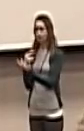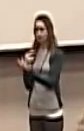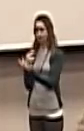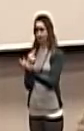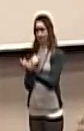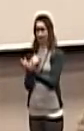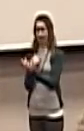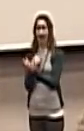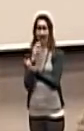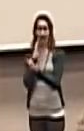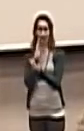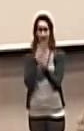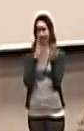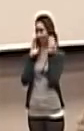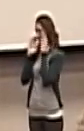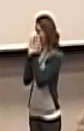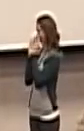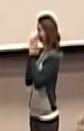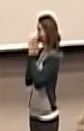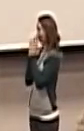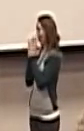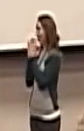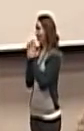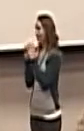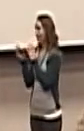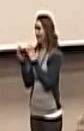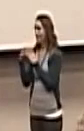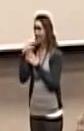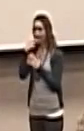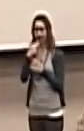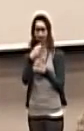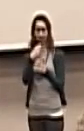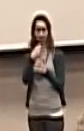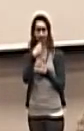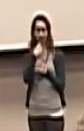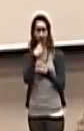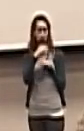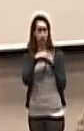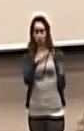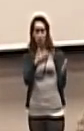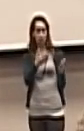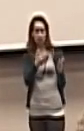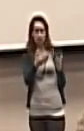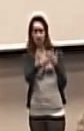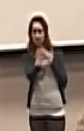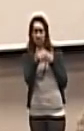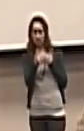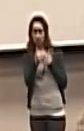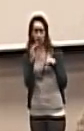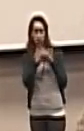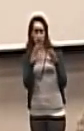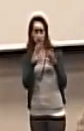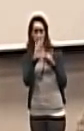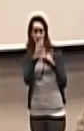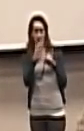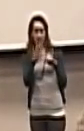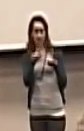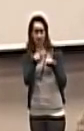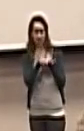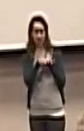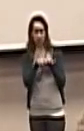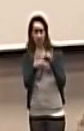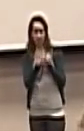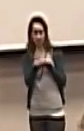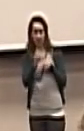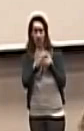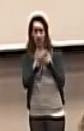attention. He began to speak, saying, "Don't come near. Take off your sandals, for the ground upon which you're standing